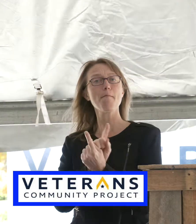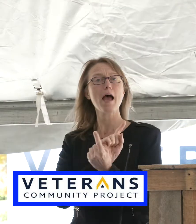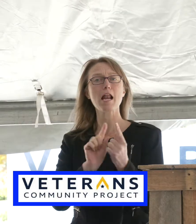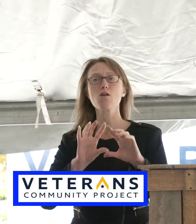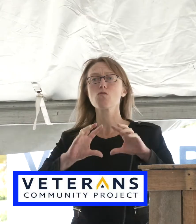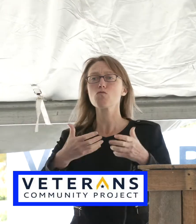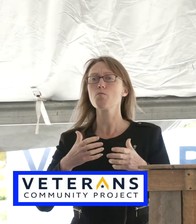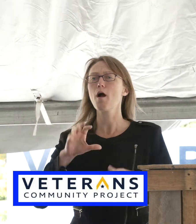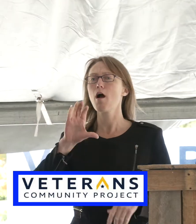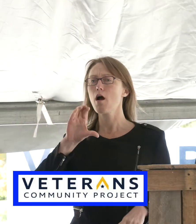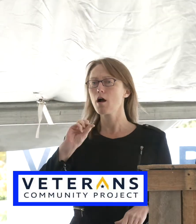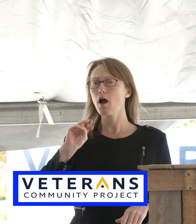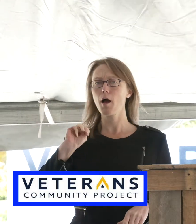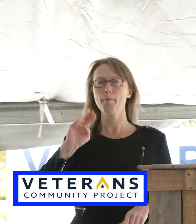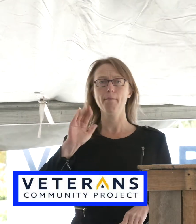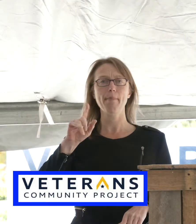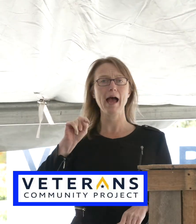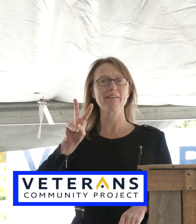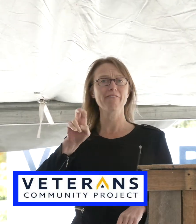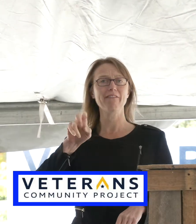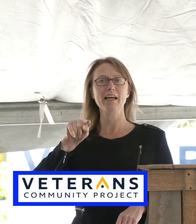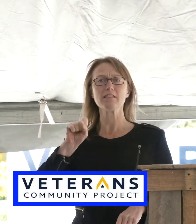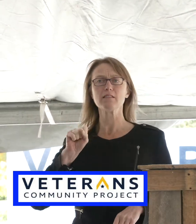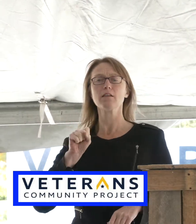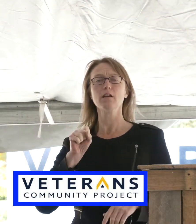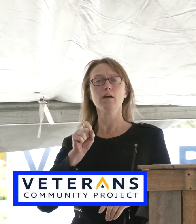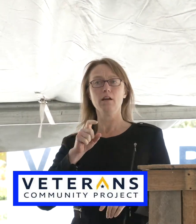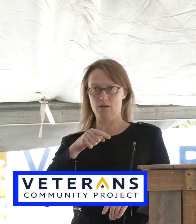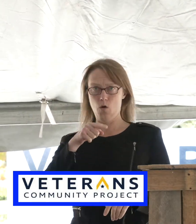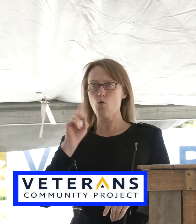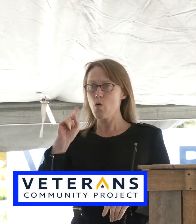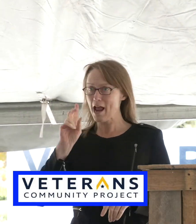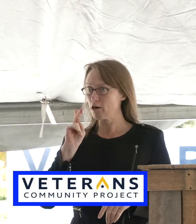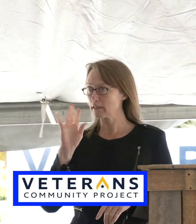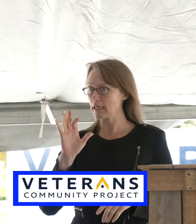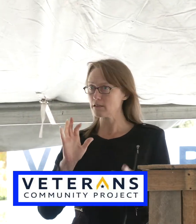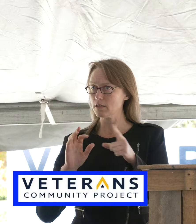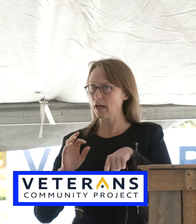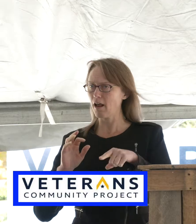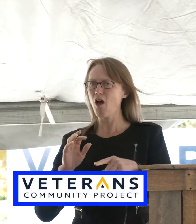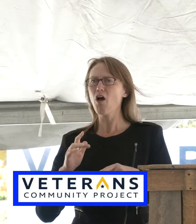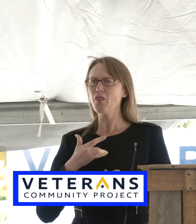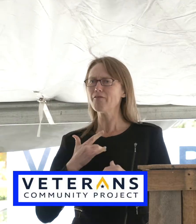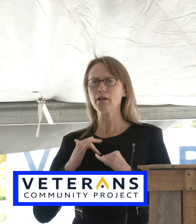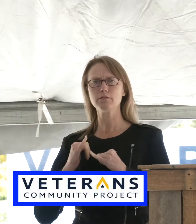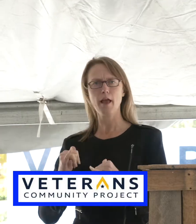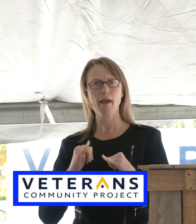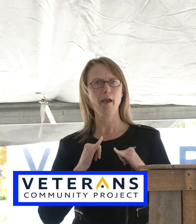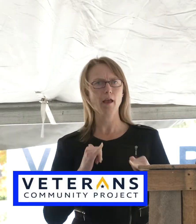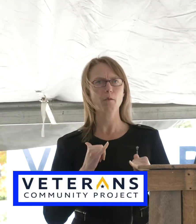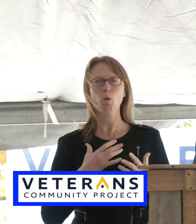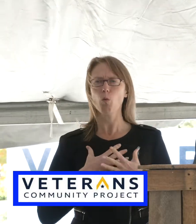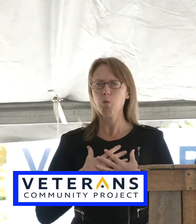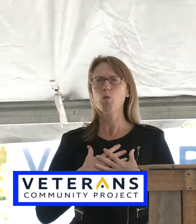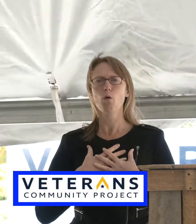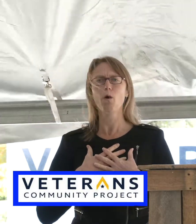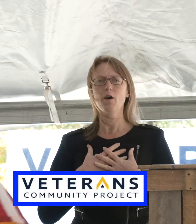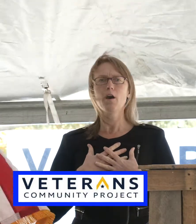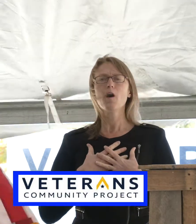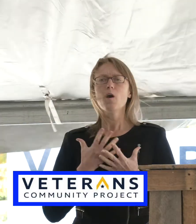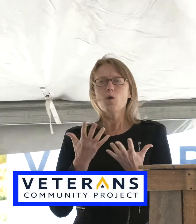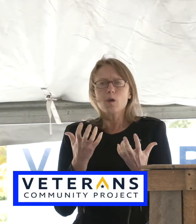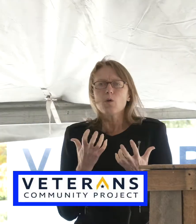in Kansas City that all kind of felt the same way, that they all had this desire, we all had it as a group, to do